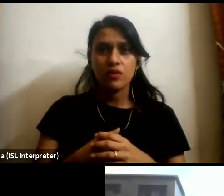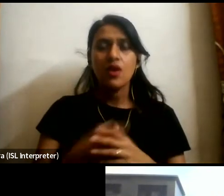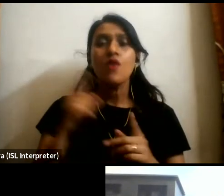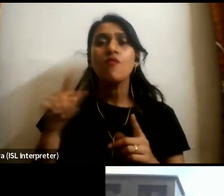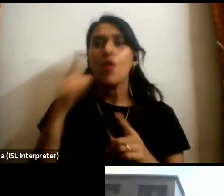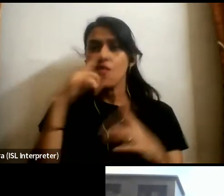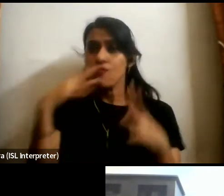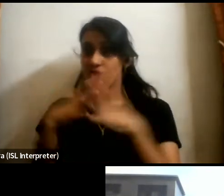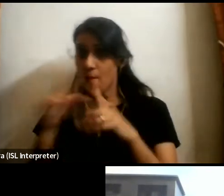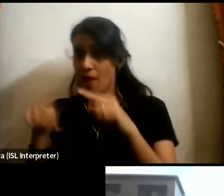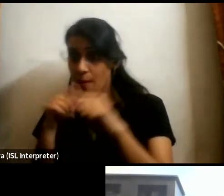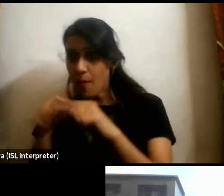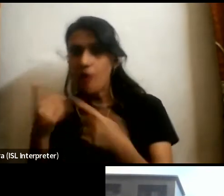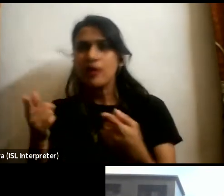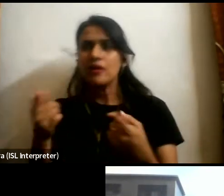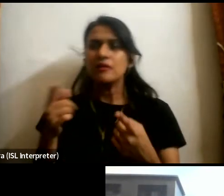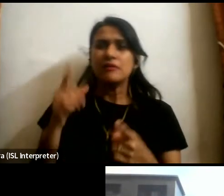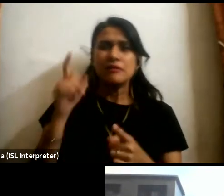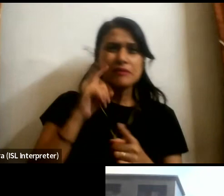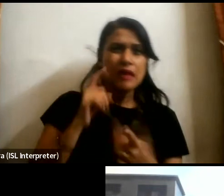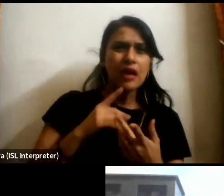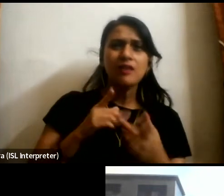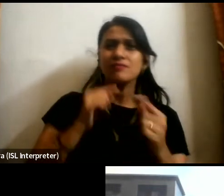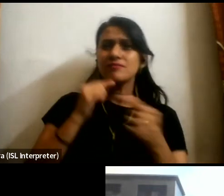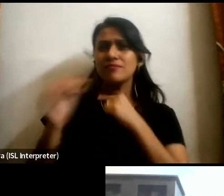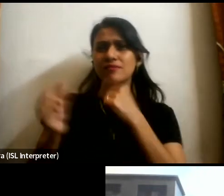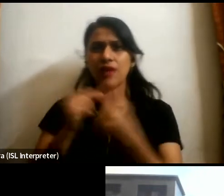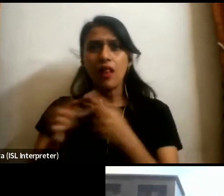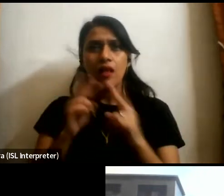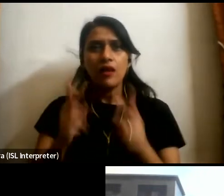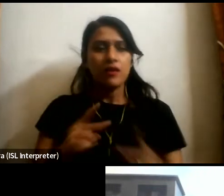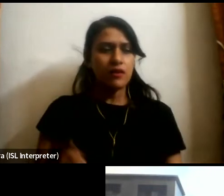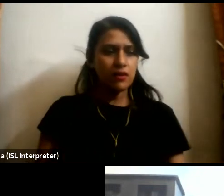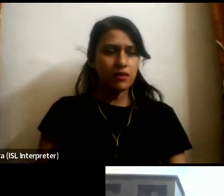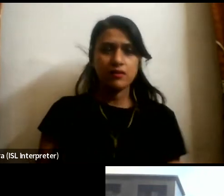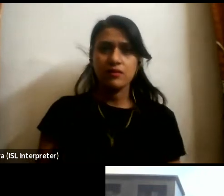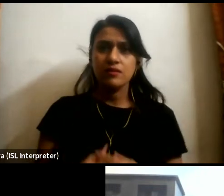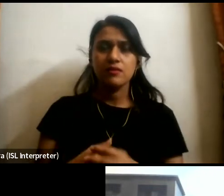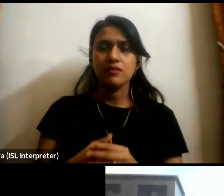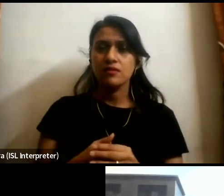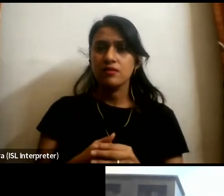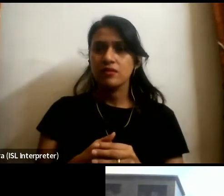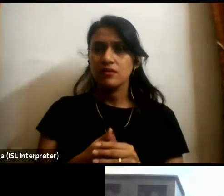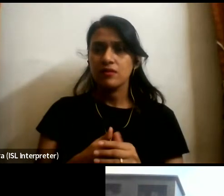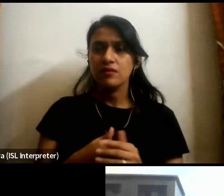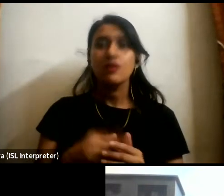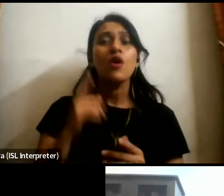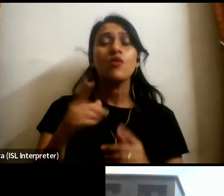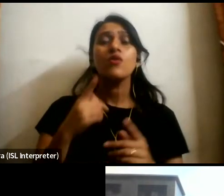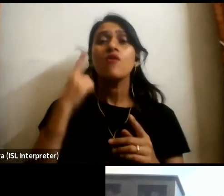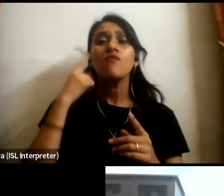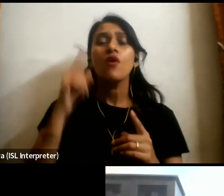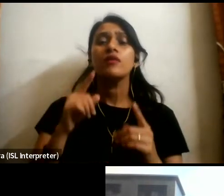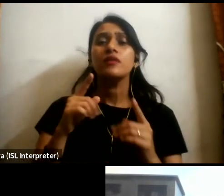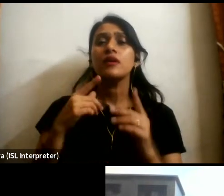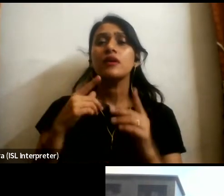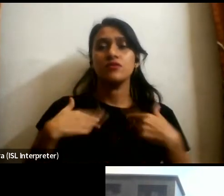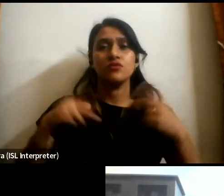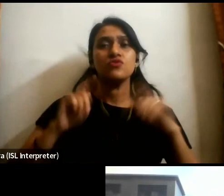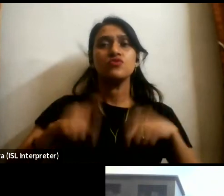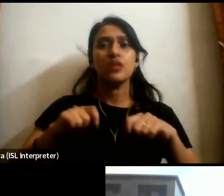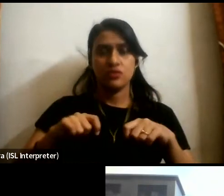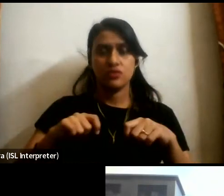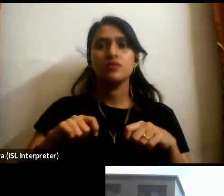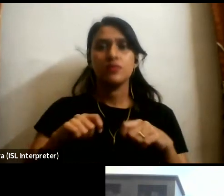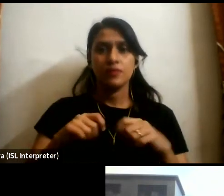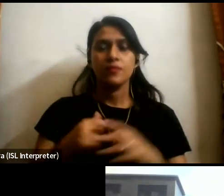about sexual harassment, so on and so forth, right? I mean, that really depends on the worldview of the judge, and